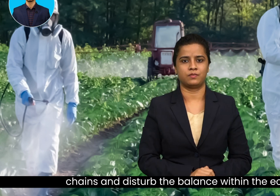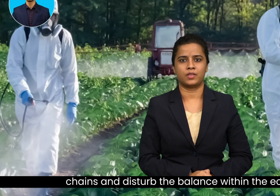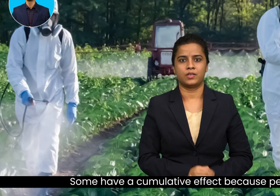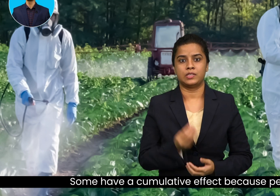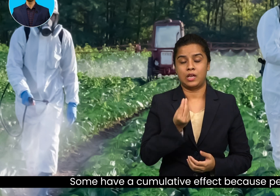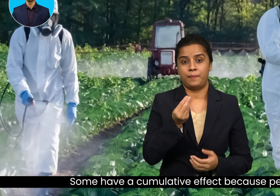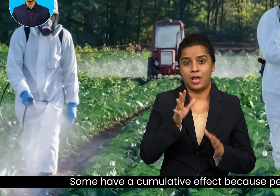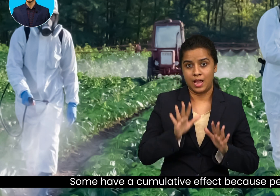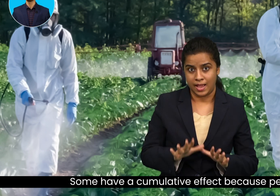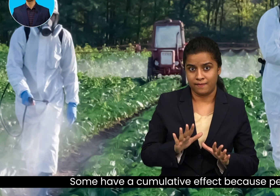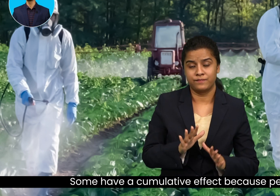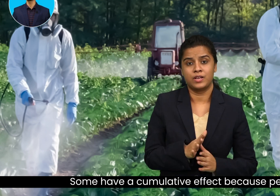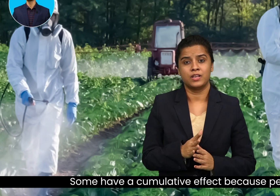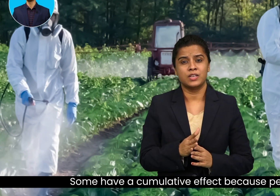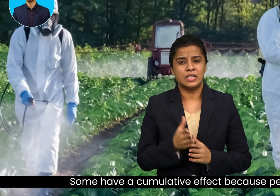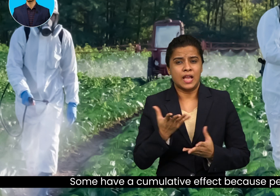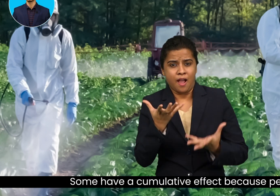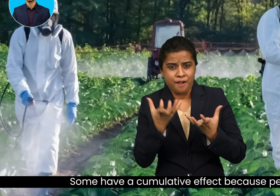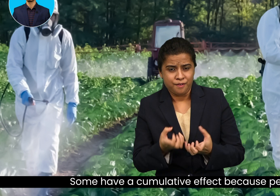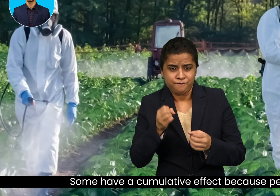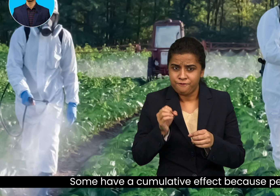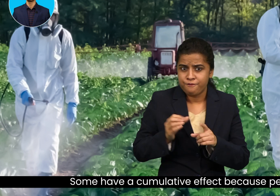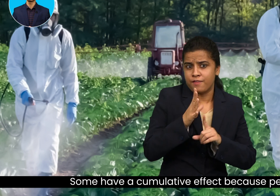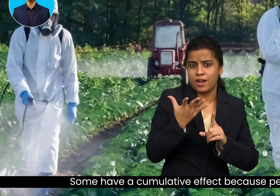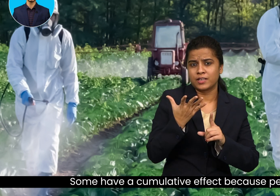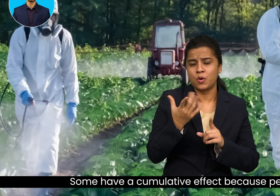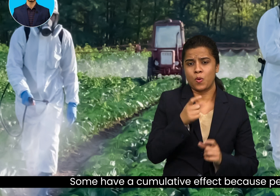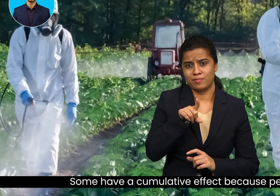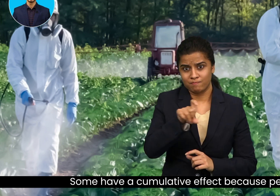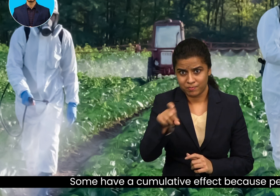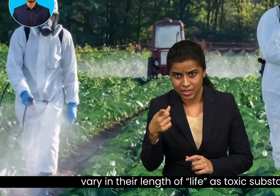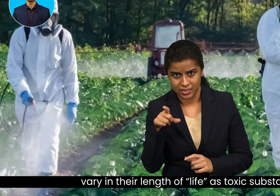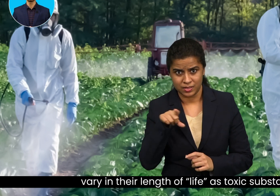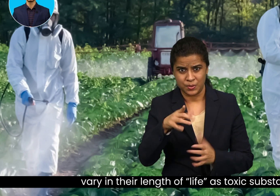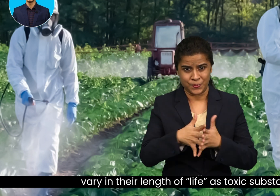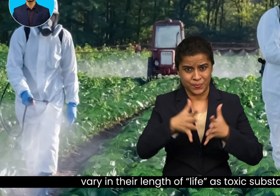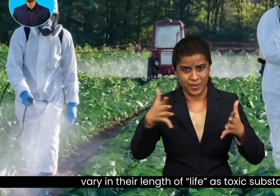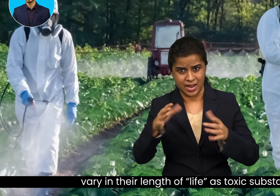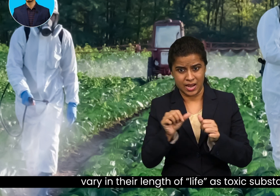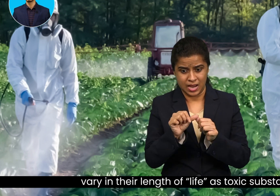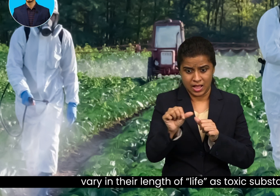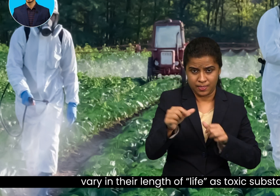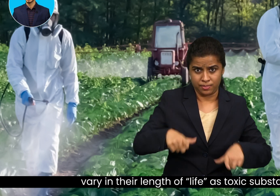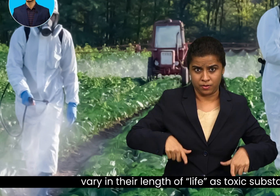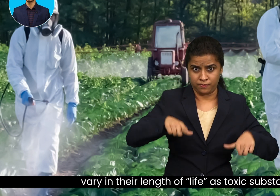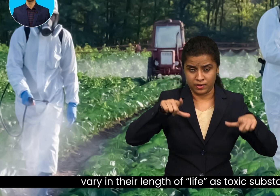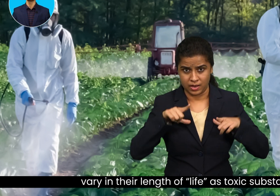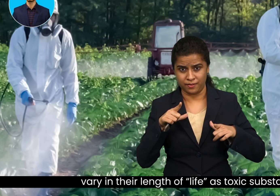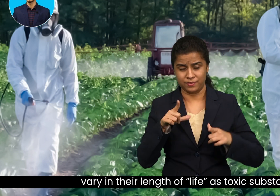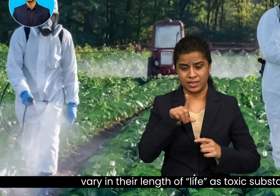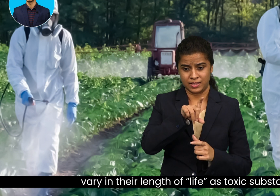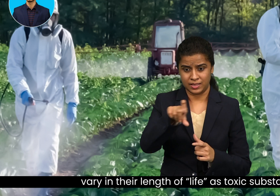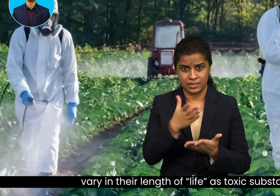Some have a cumulative effect because pesticides vary in their length of life as